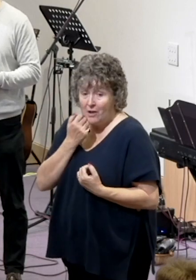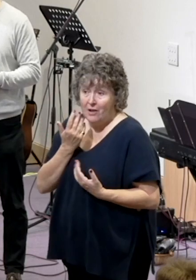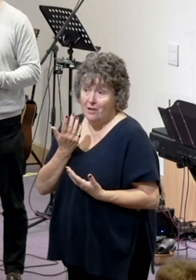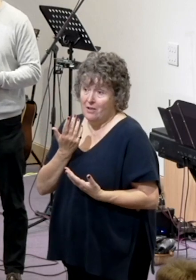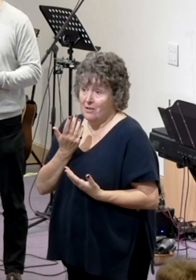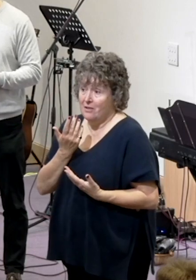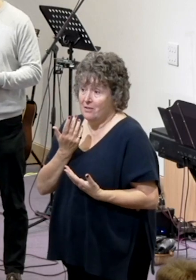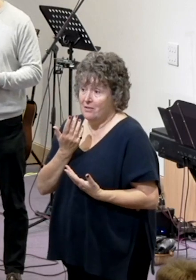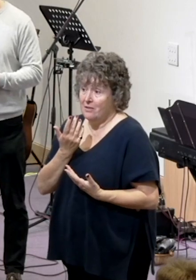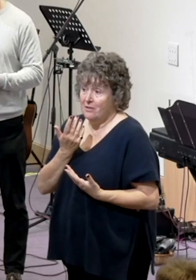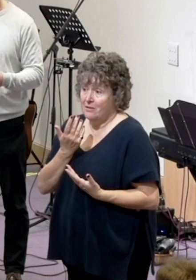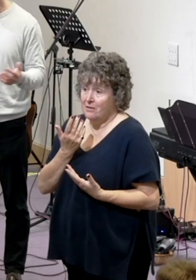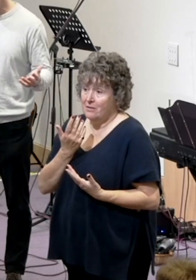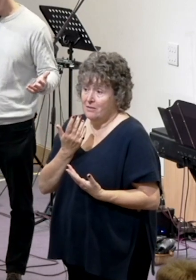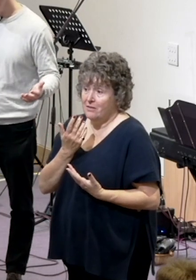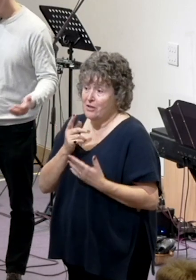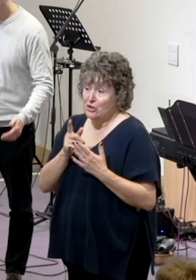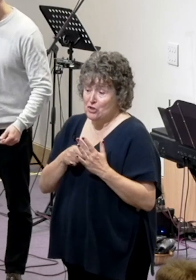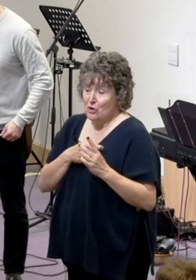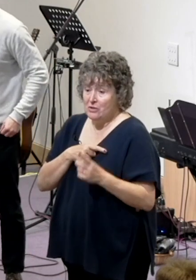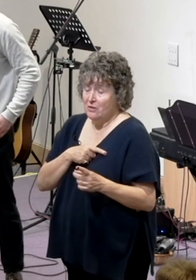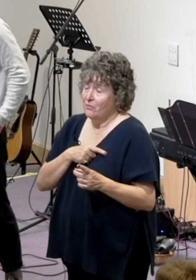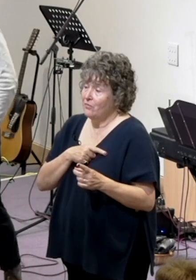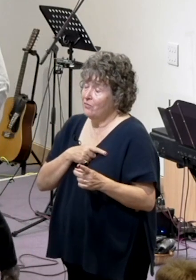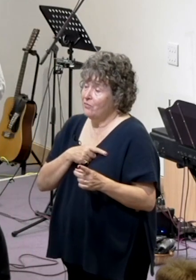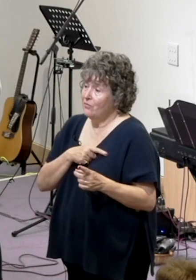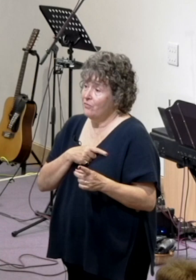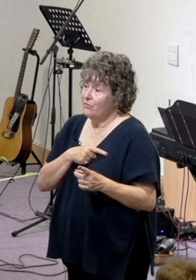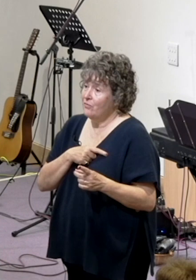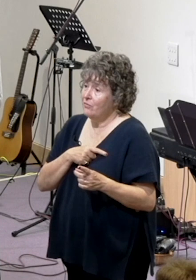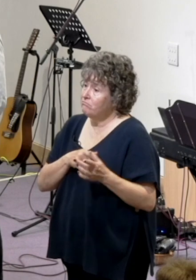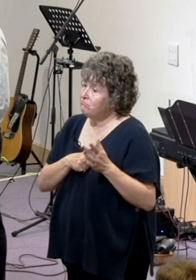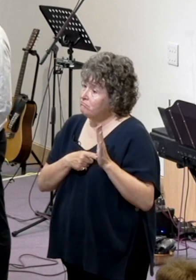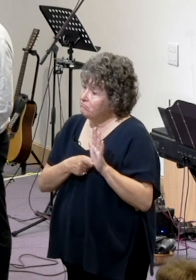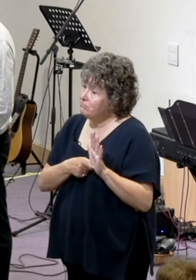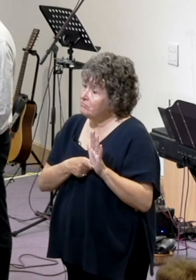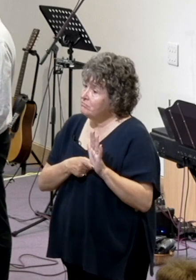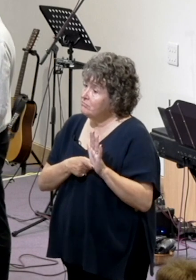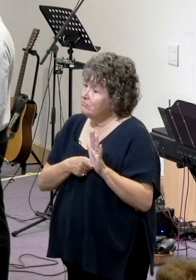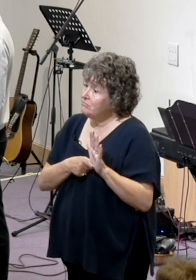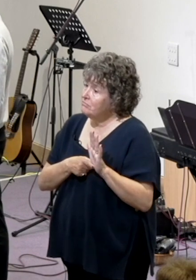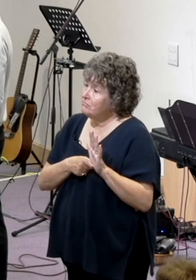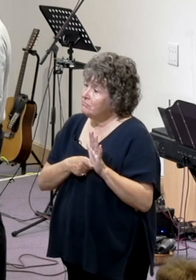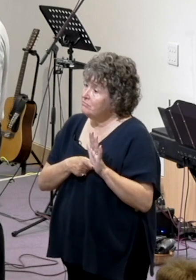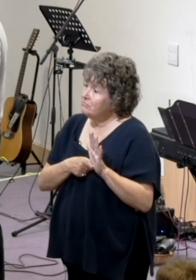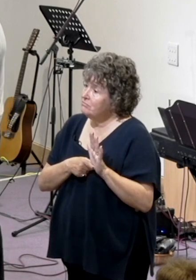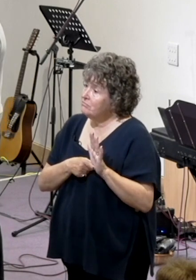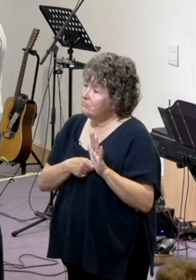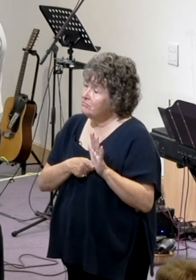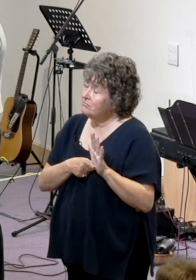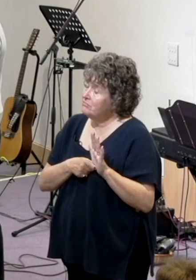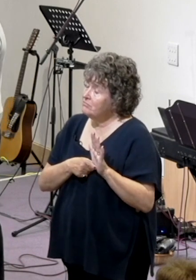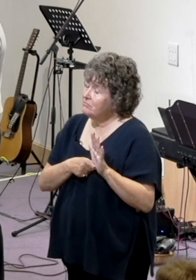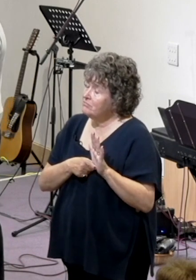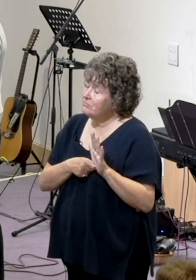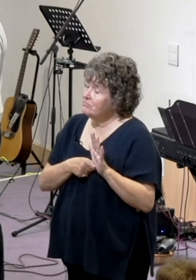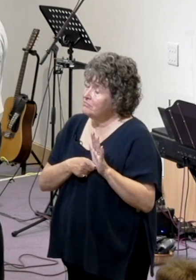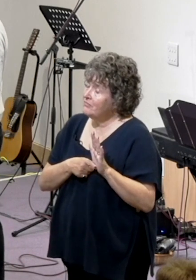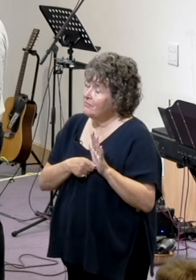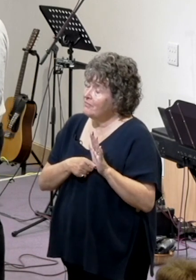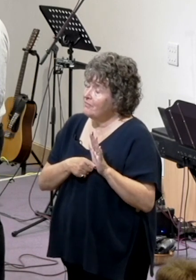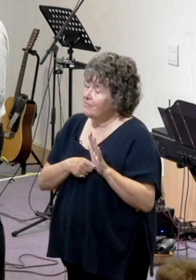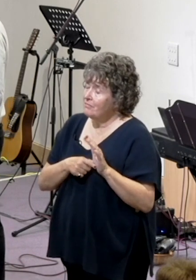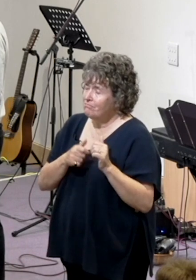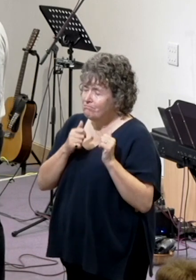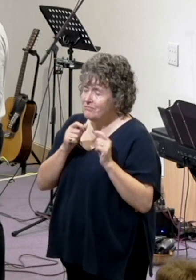well. Joseph demonstrates faithful discipleship